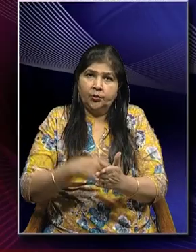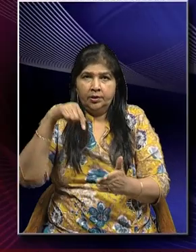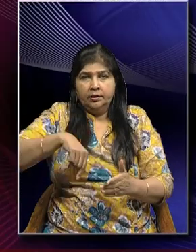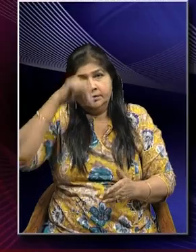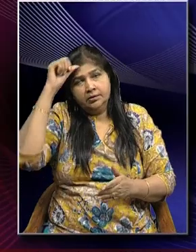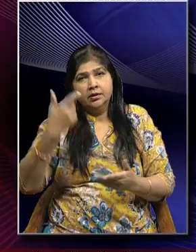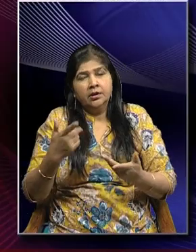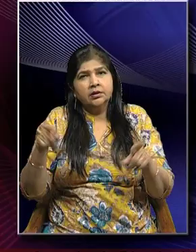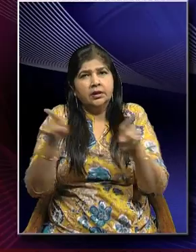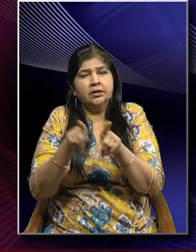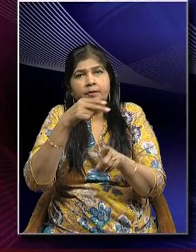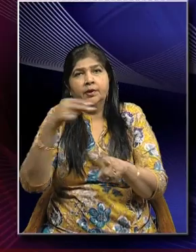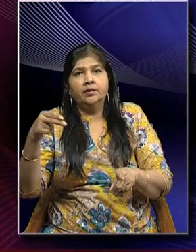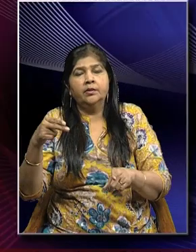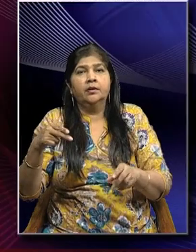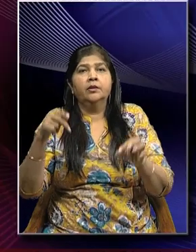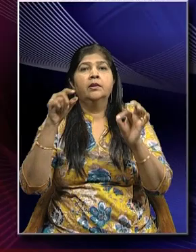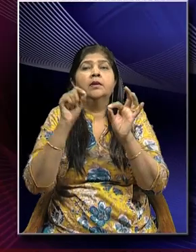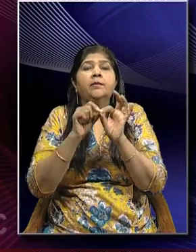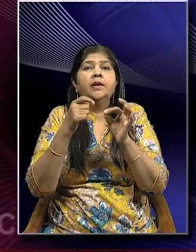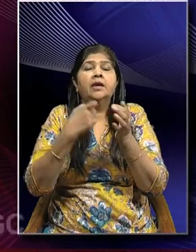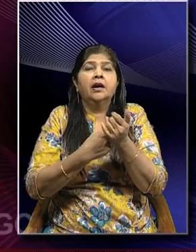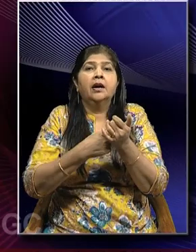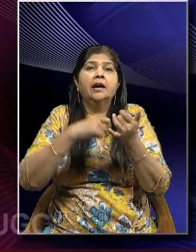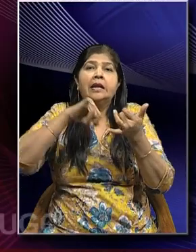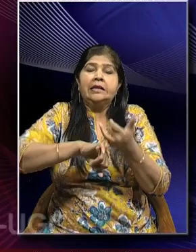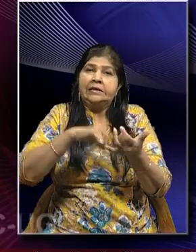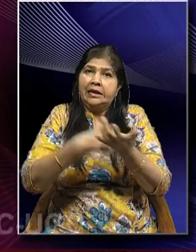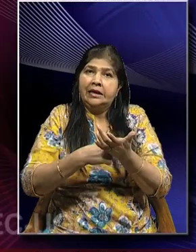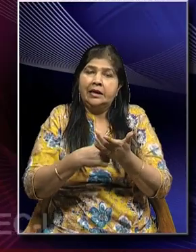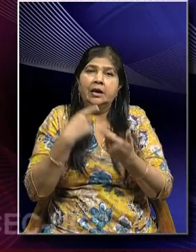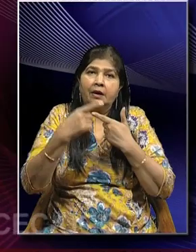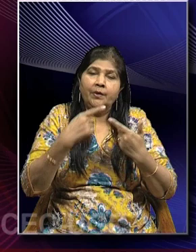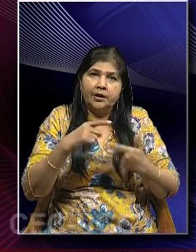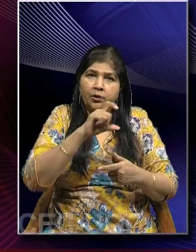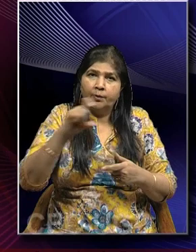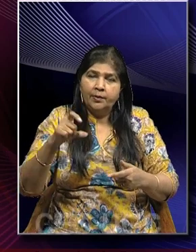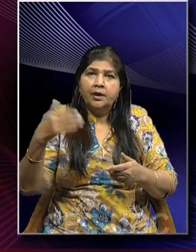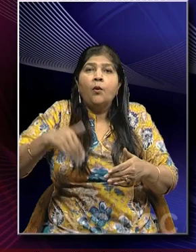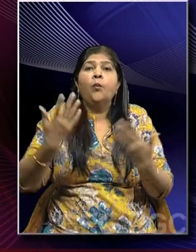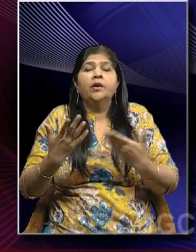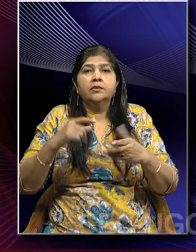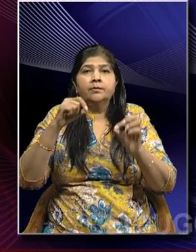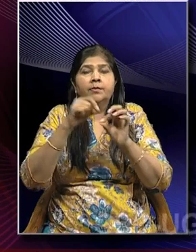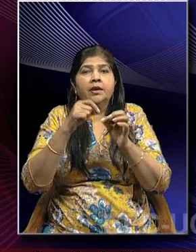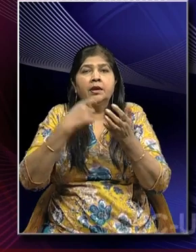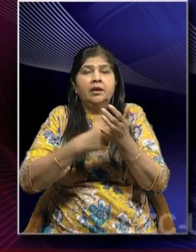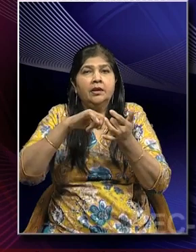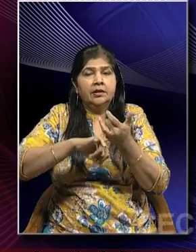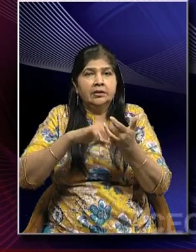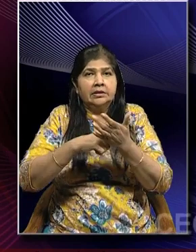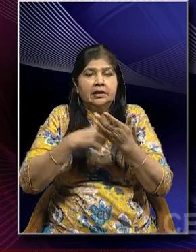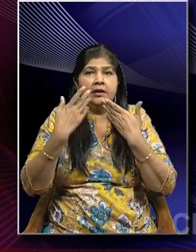term to it, which is called as BRSR. So I'll tell you about the BRSR in India, ESG, the pathways